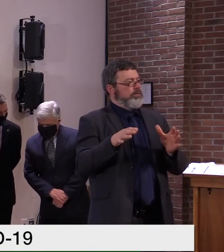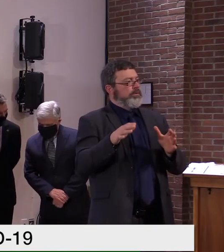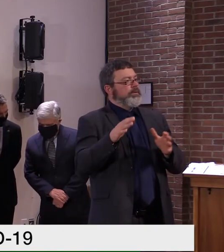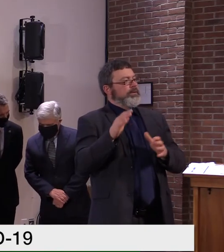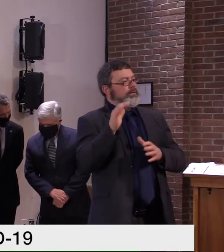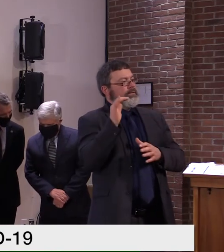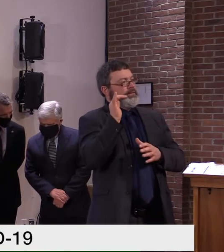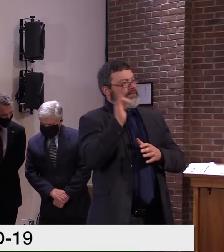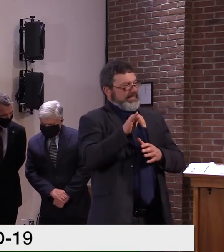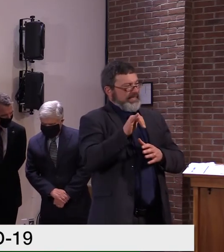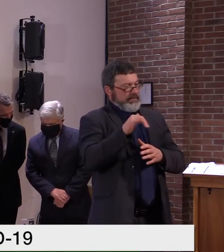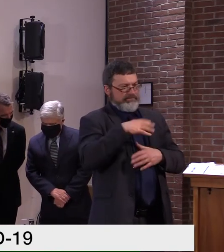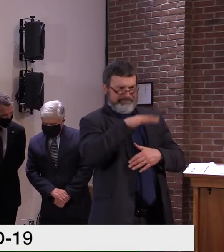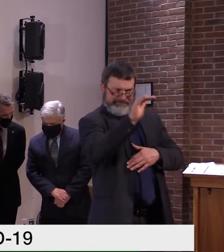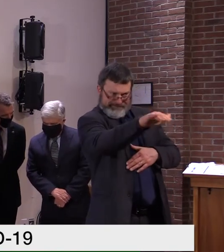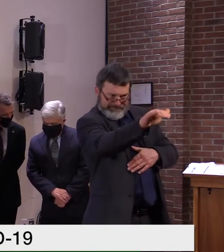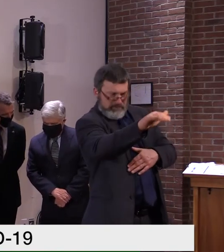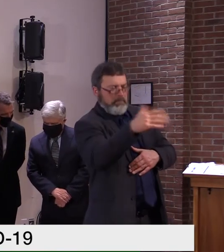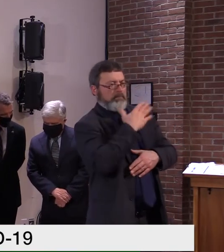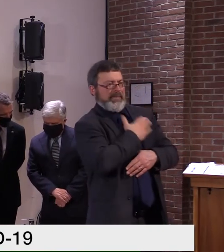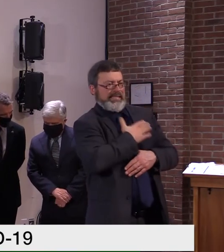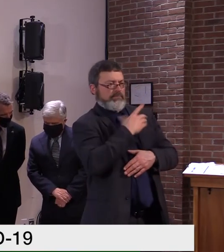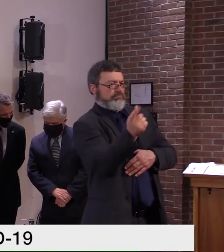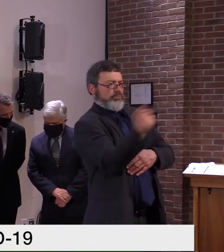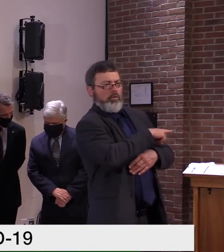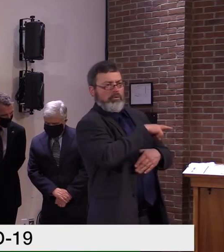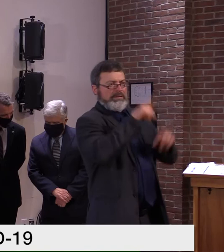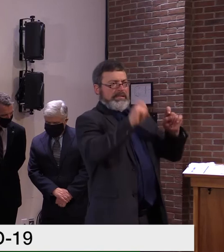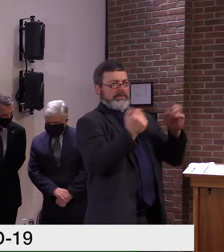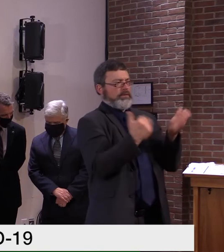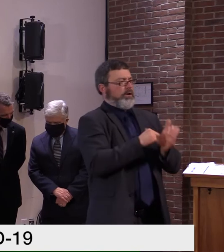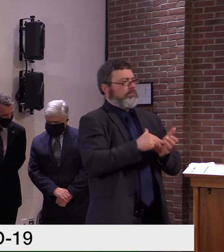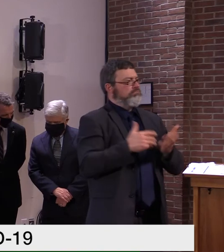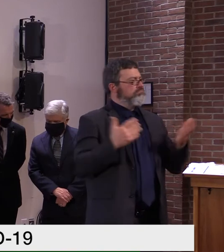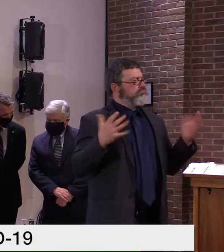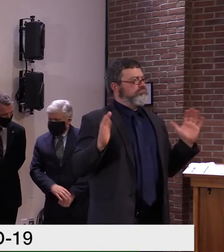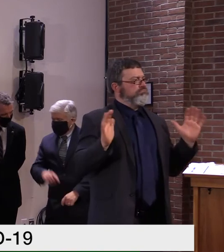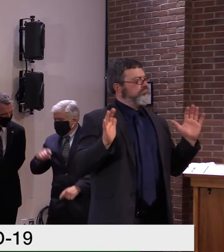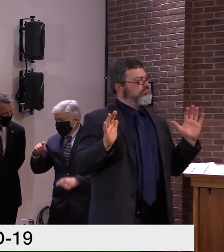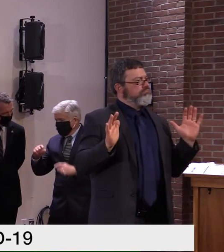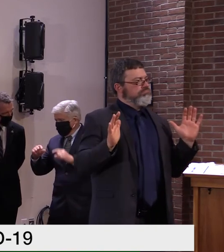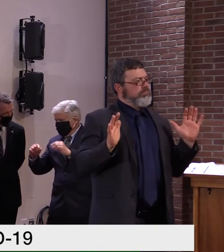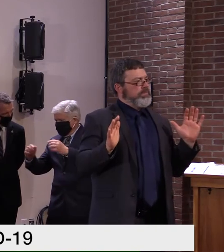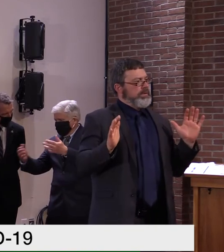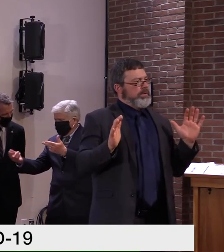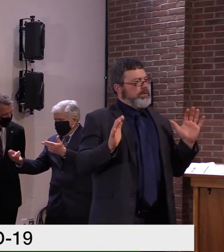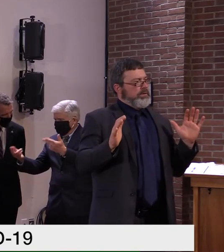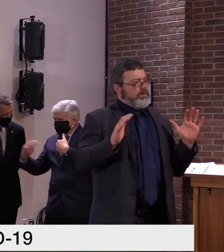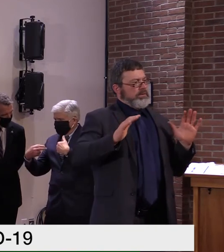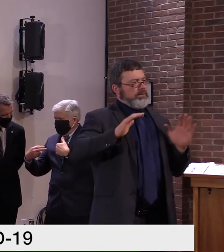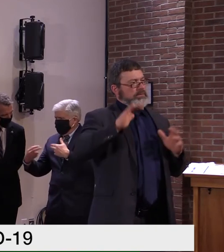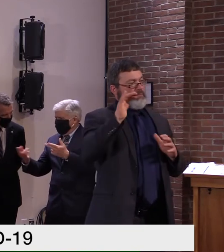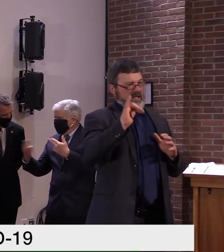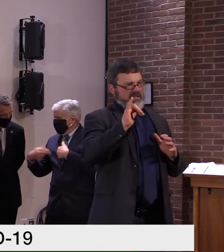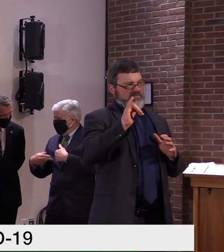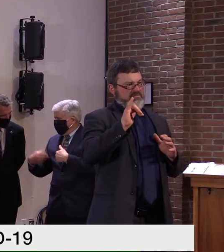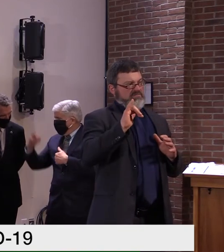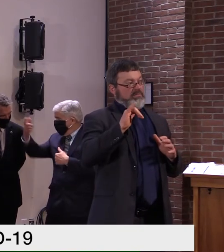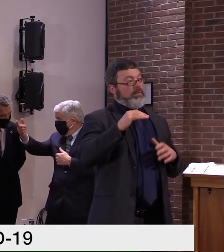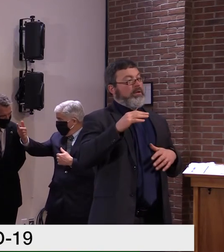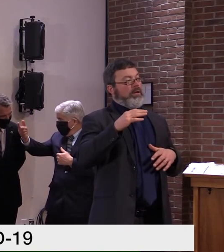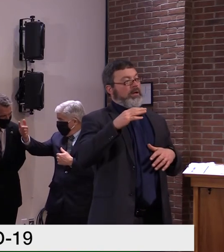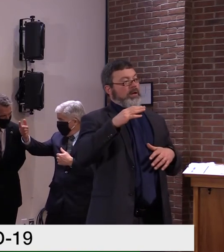opportunities. And the intent of the second email was really because of the concern that we knew people would